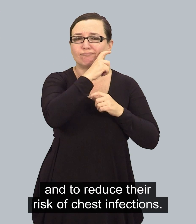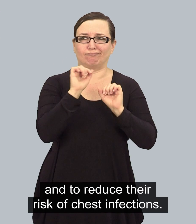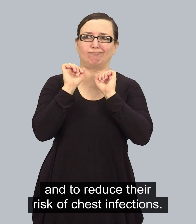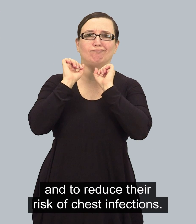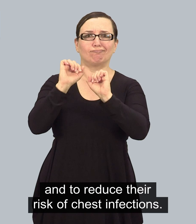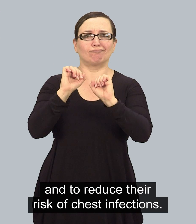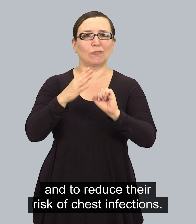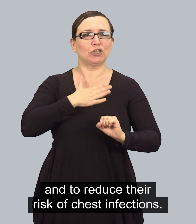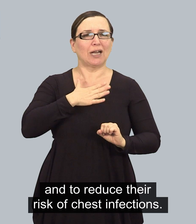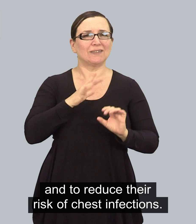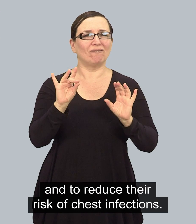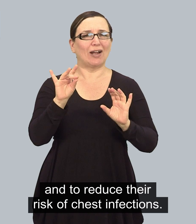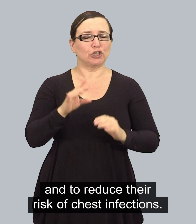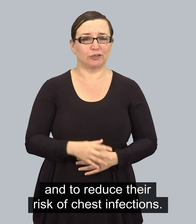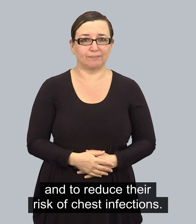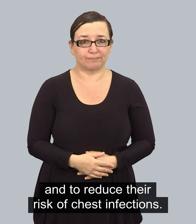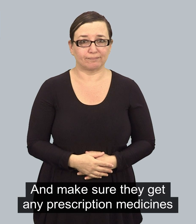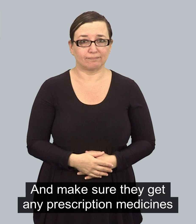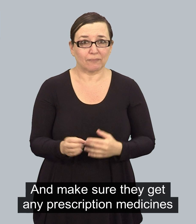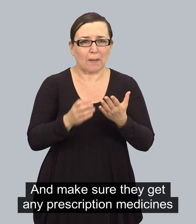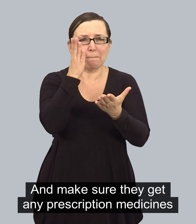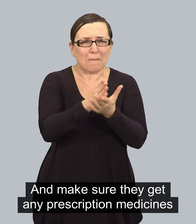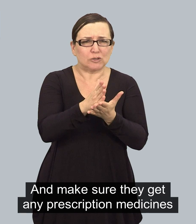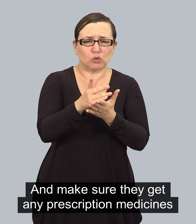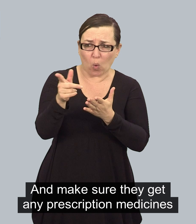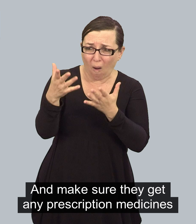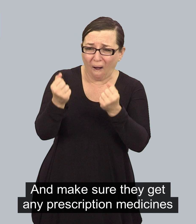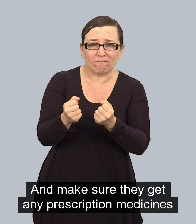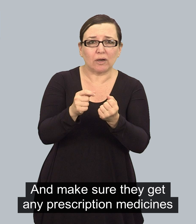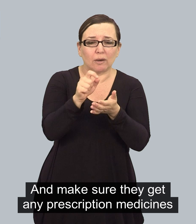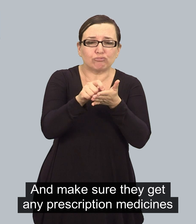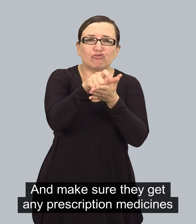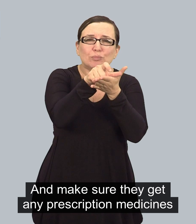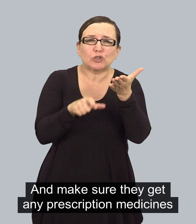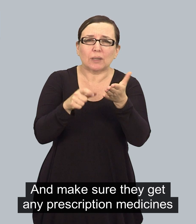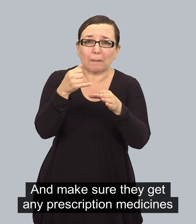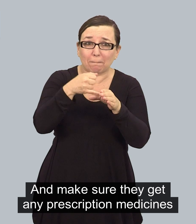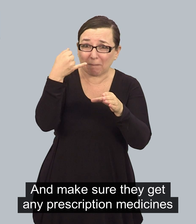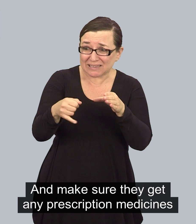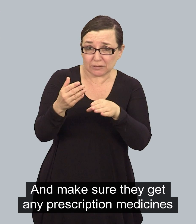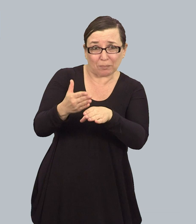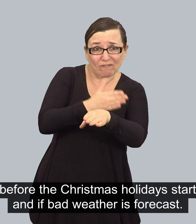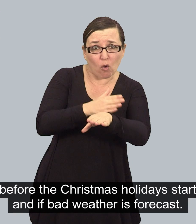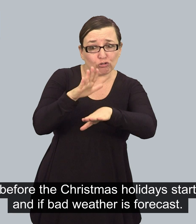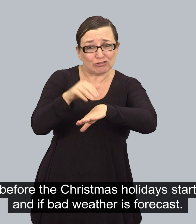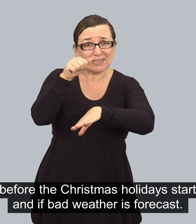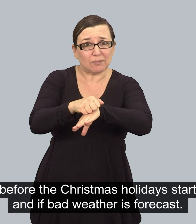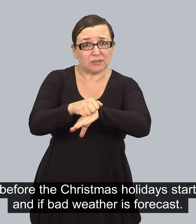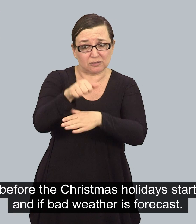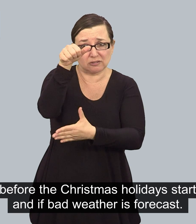and to reduce their risk of chest infections. And make sure they get any prescription medicines before the Christmas holidays